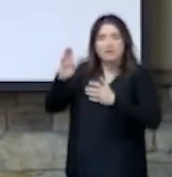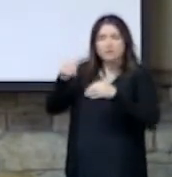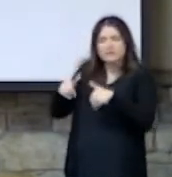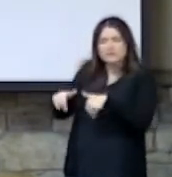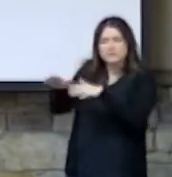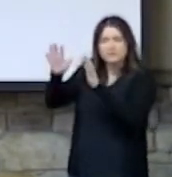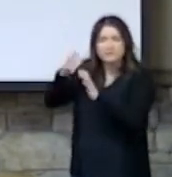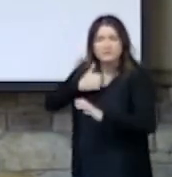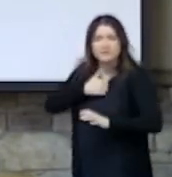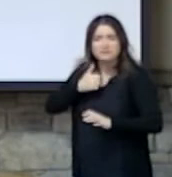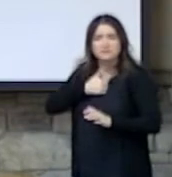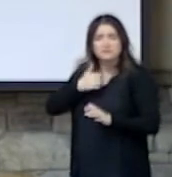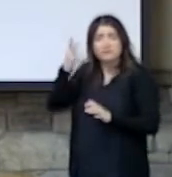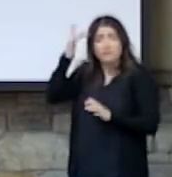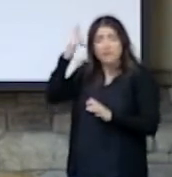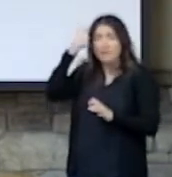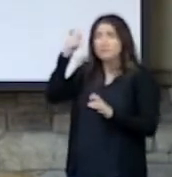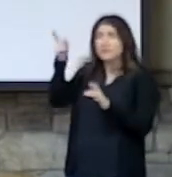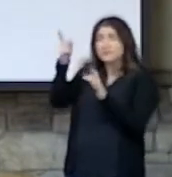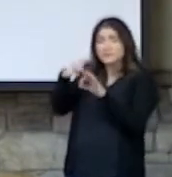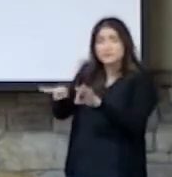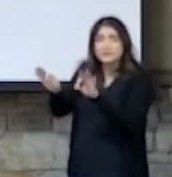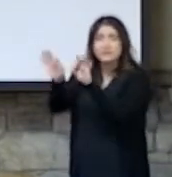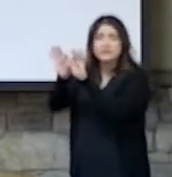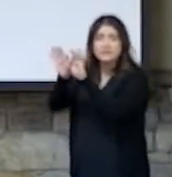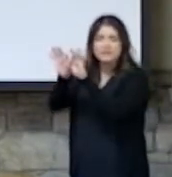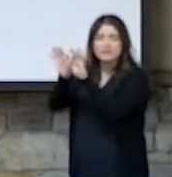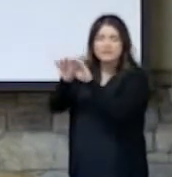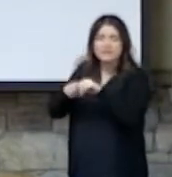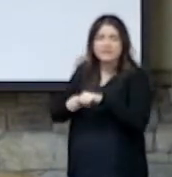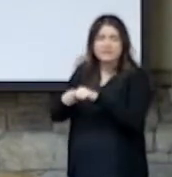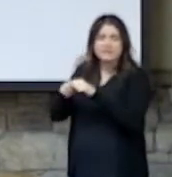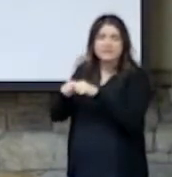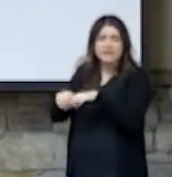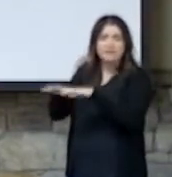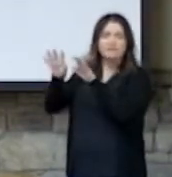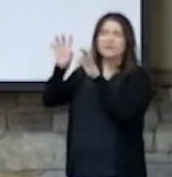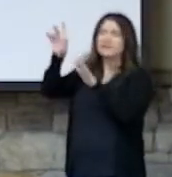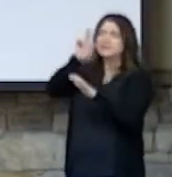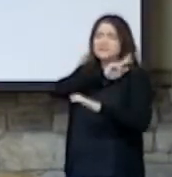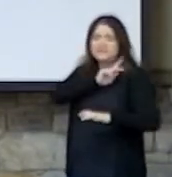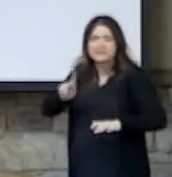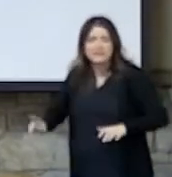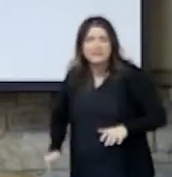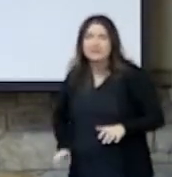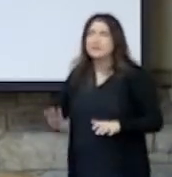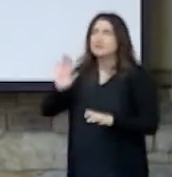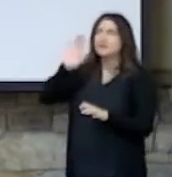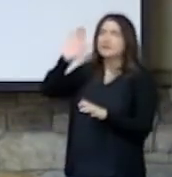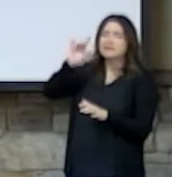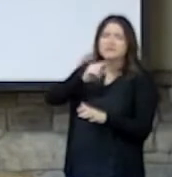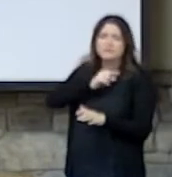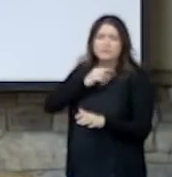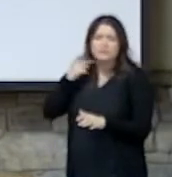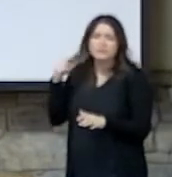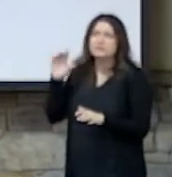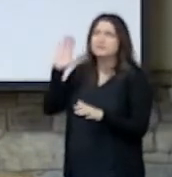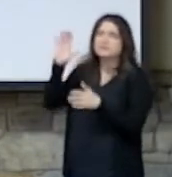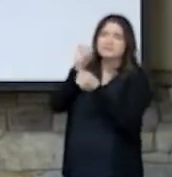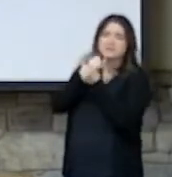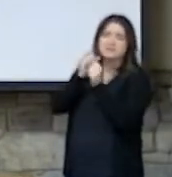Why? Because He's worthy of that sacrifice. He is King. He is priest. He is